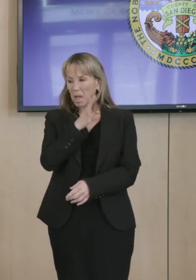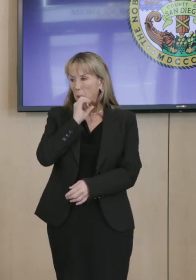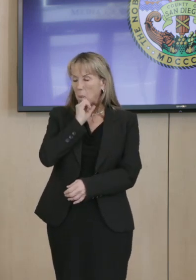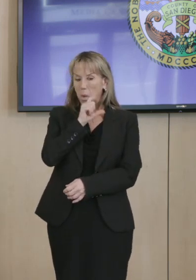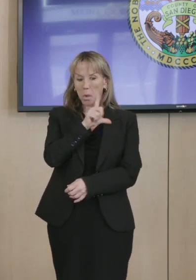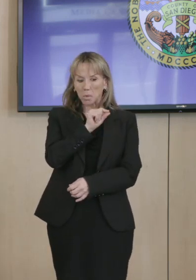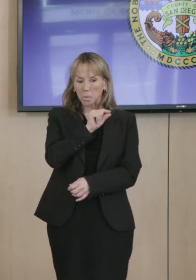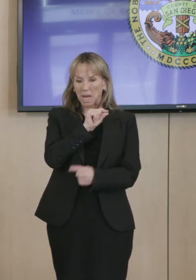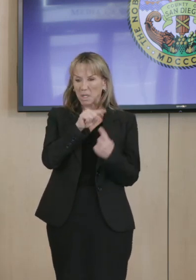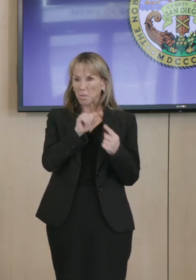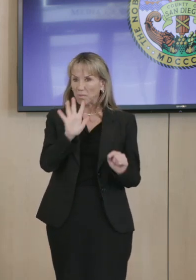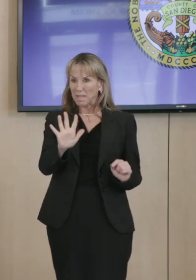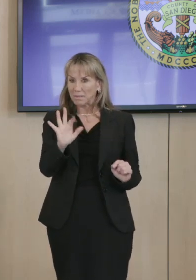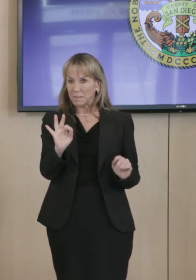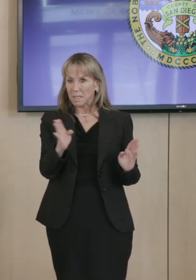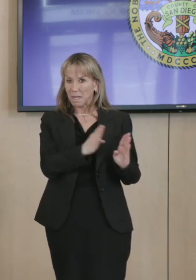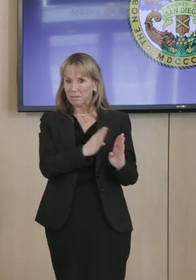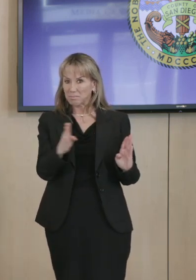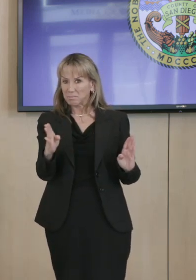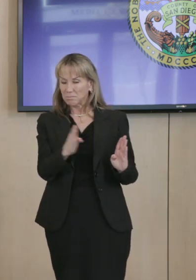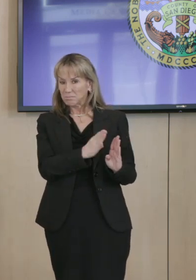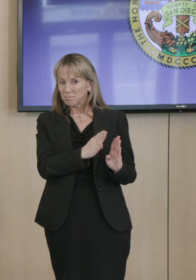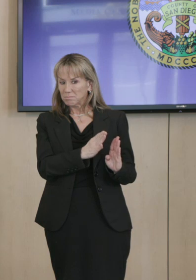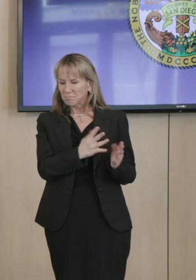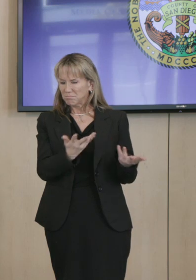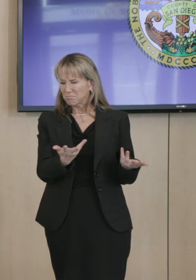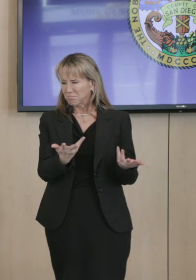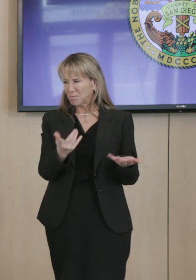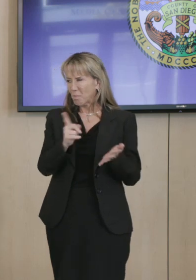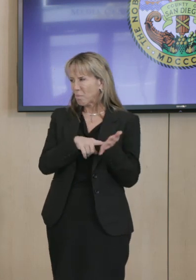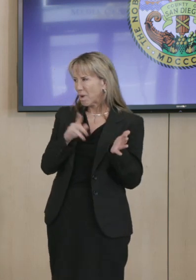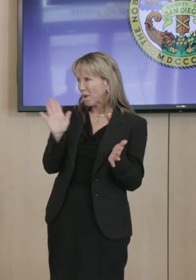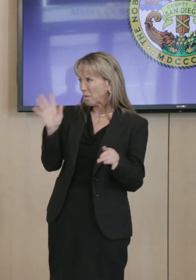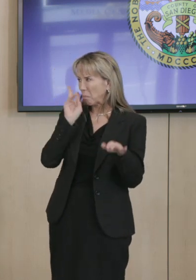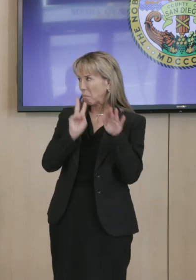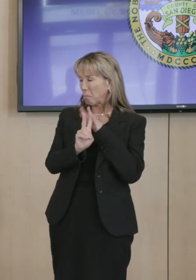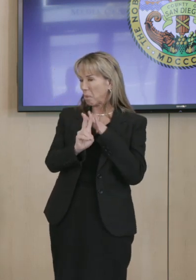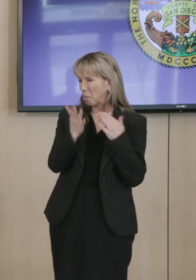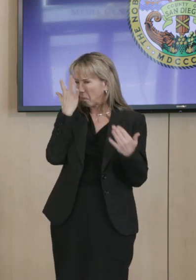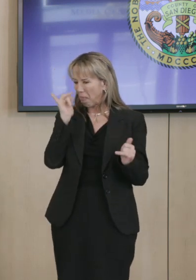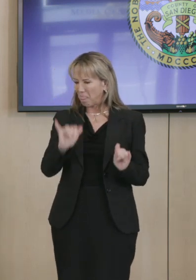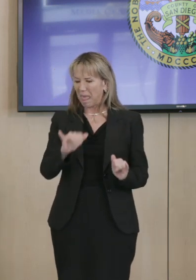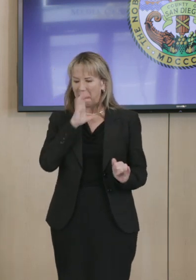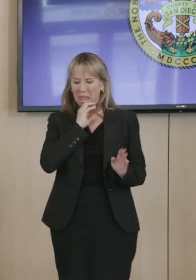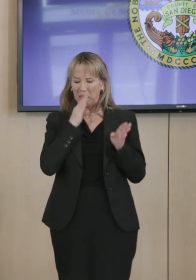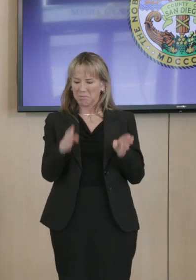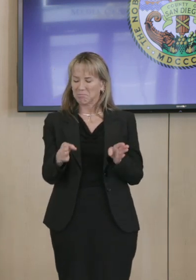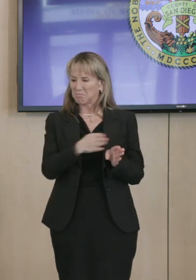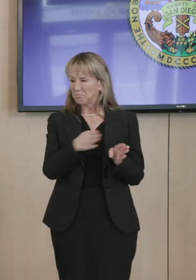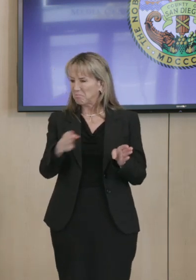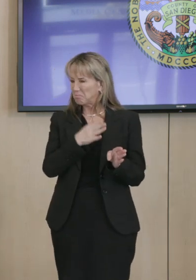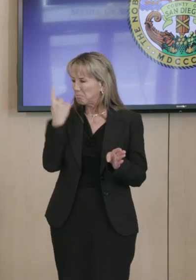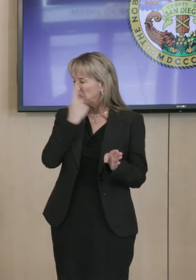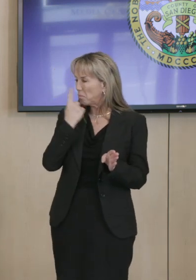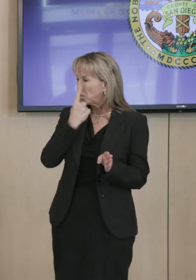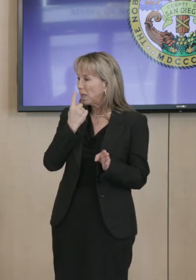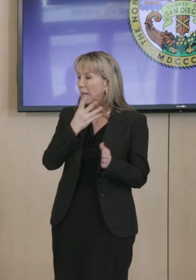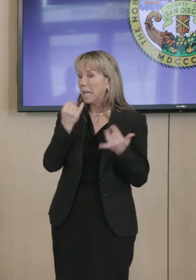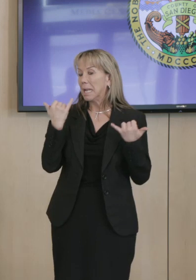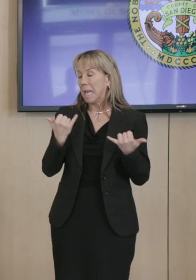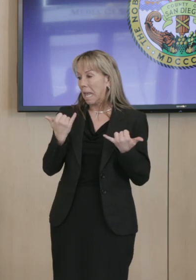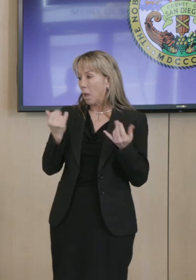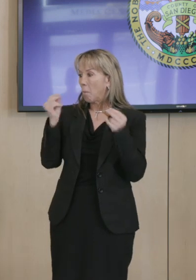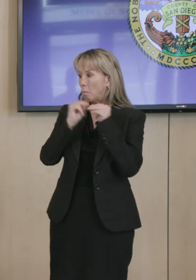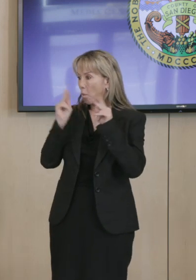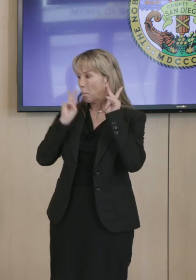to 59. What do you make of that? And as we begin to test more people,